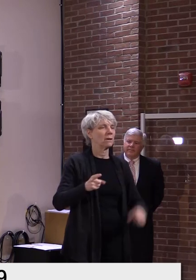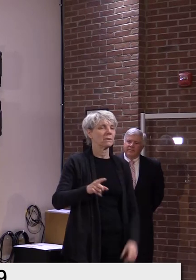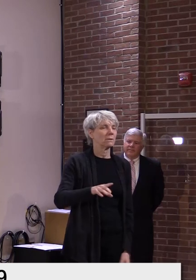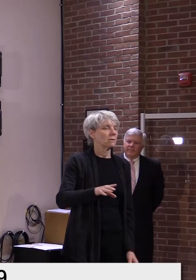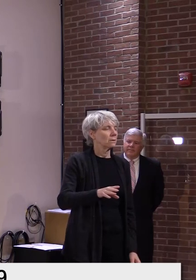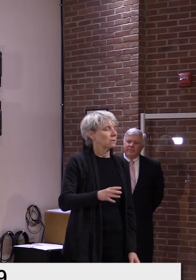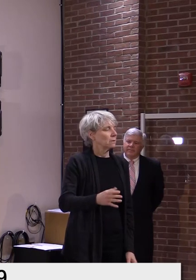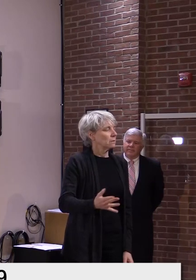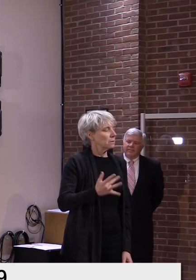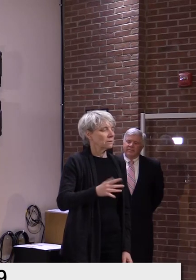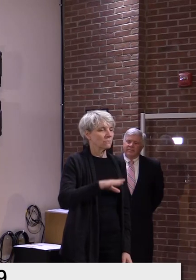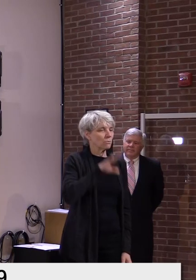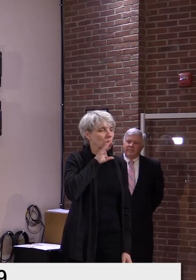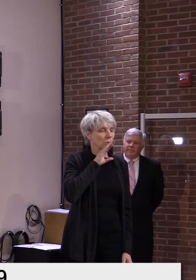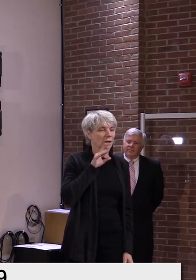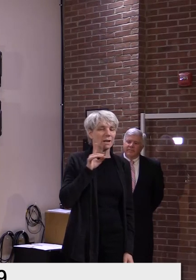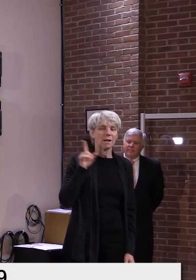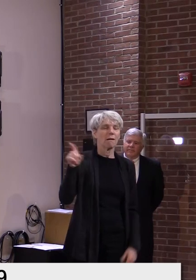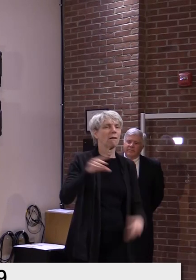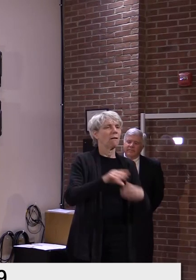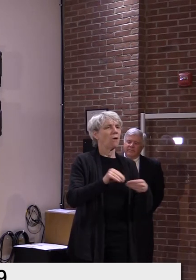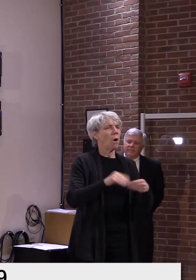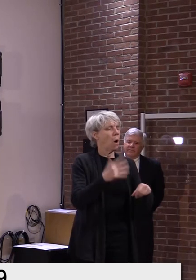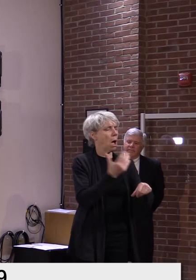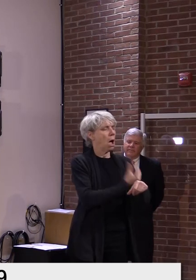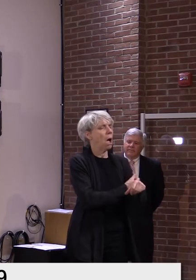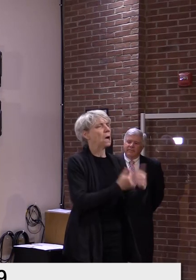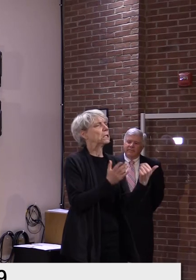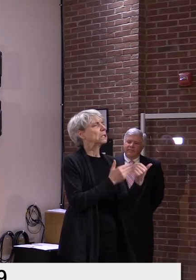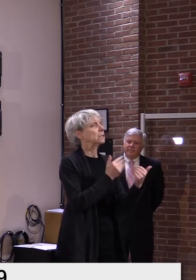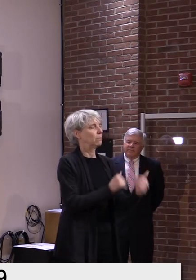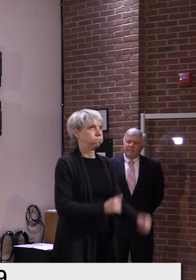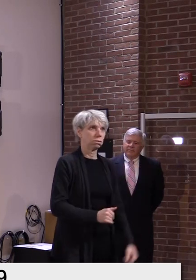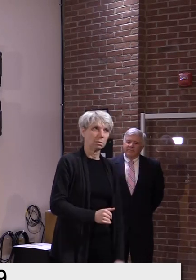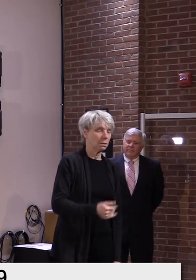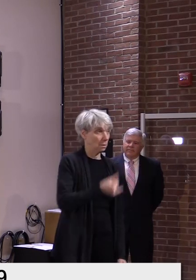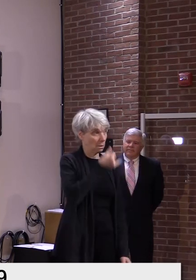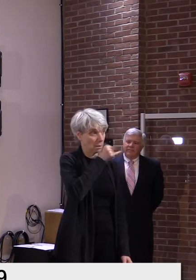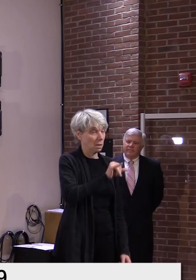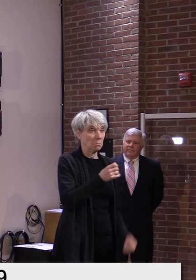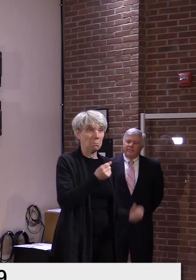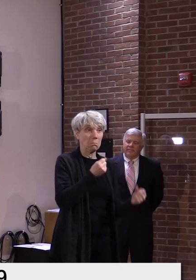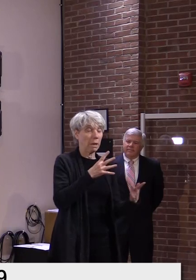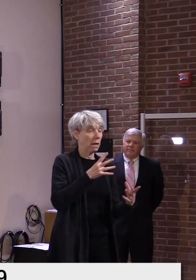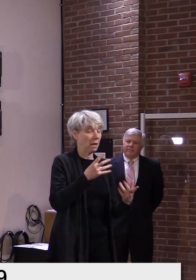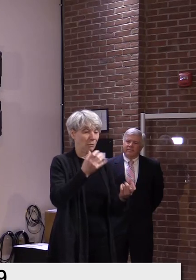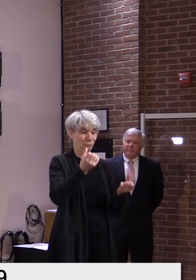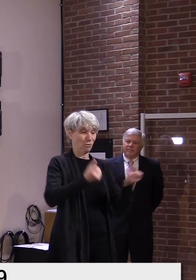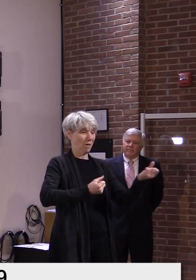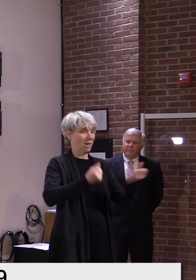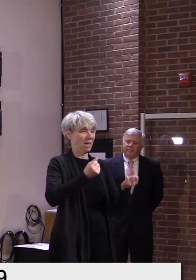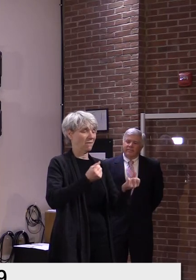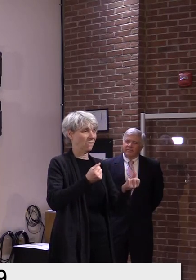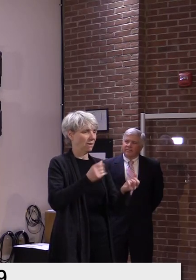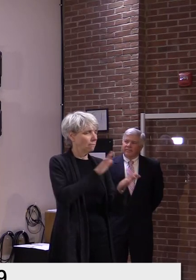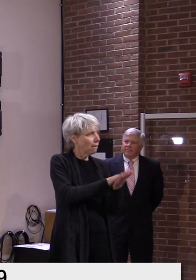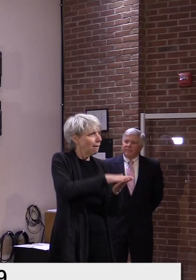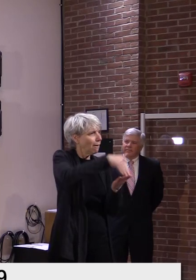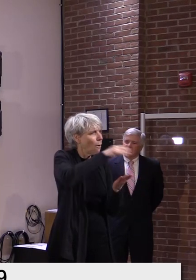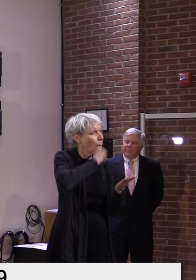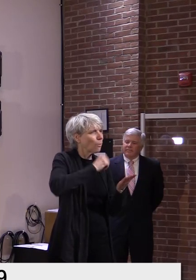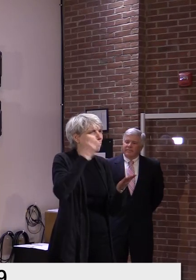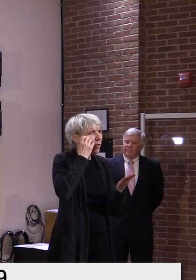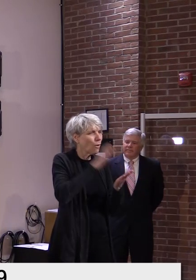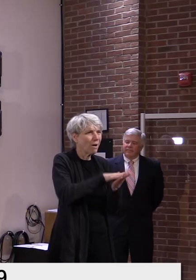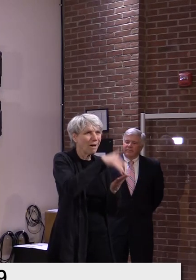how easy it is to get a vaccine. He said many of these guys don't have computers, they have company flip phones. Until